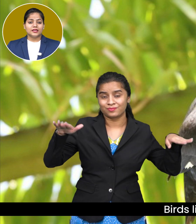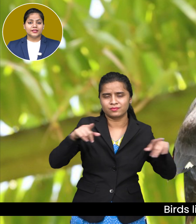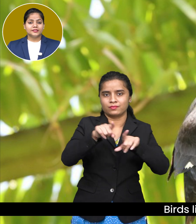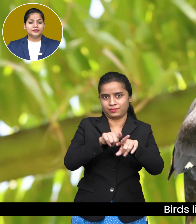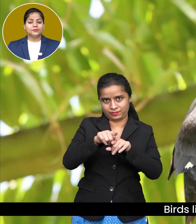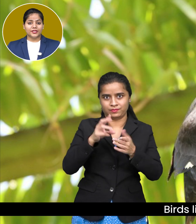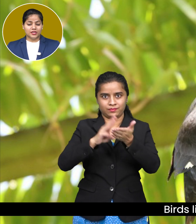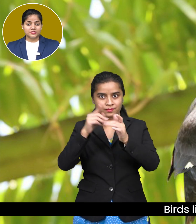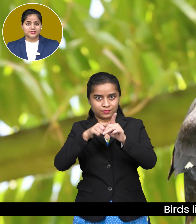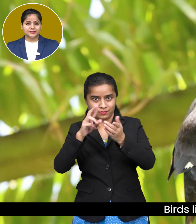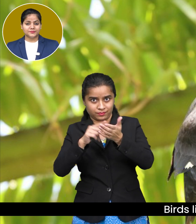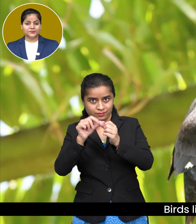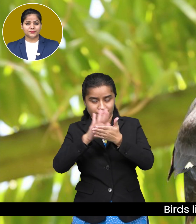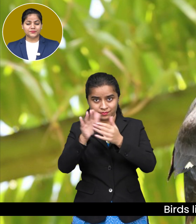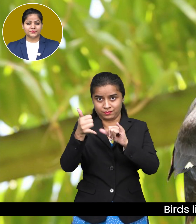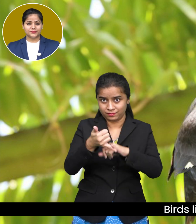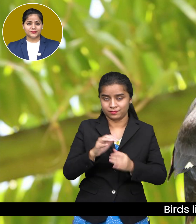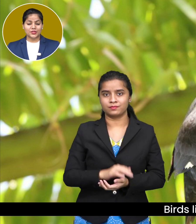Birds like mynas,